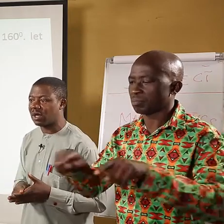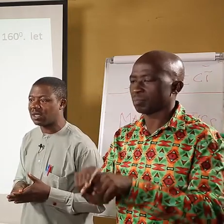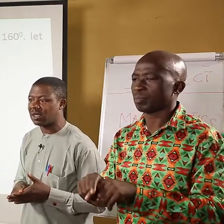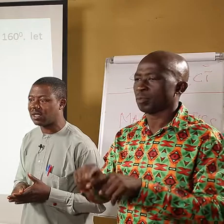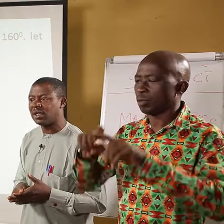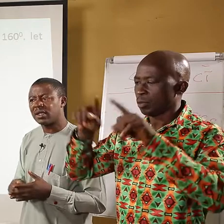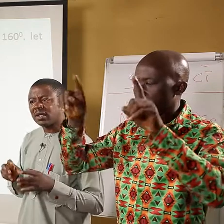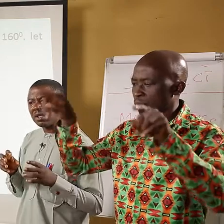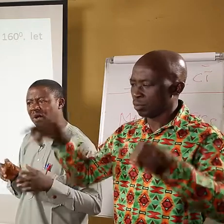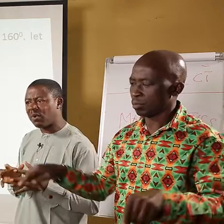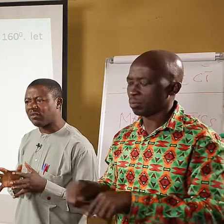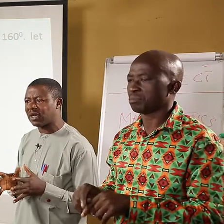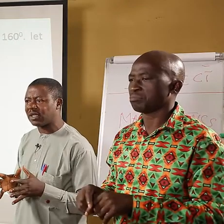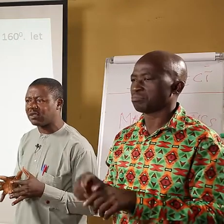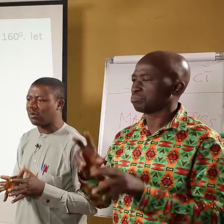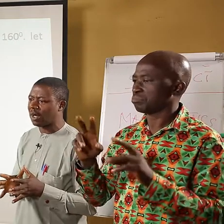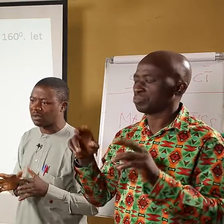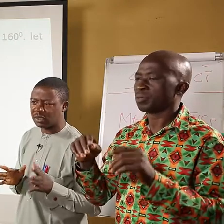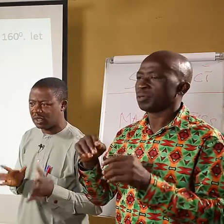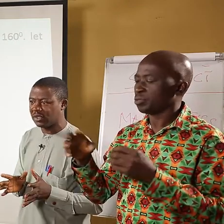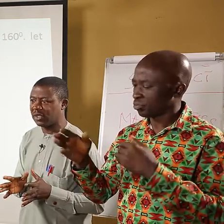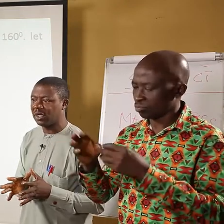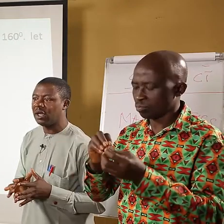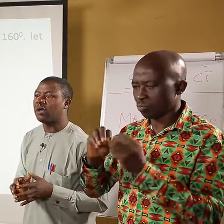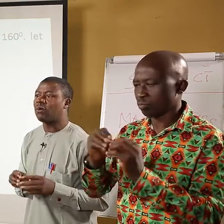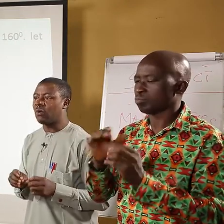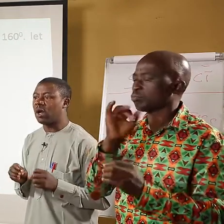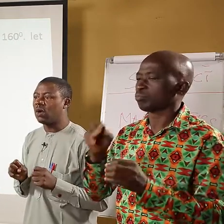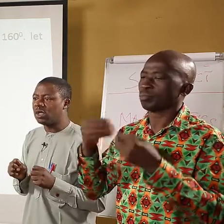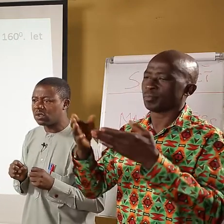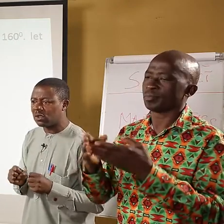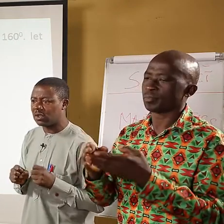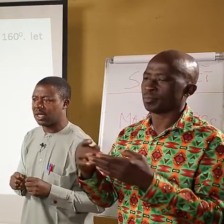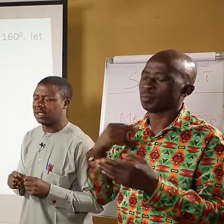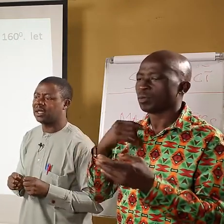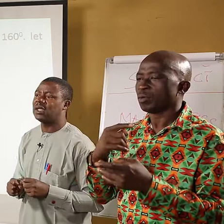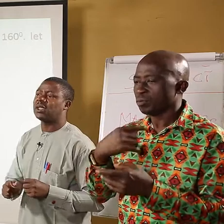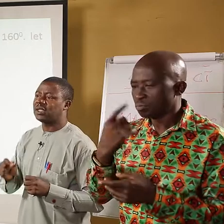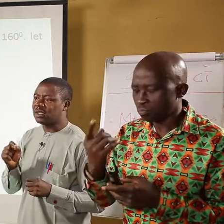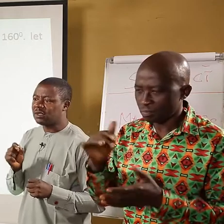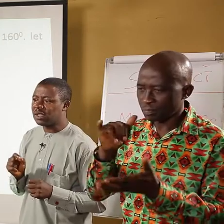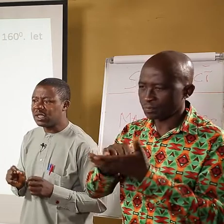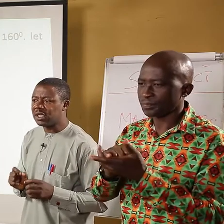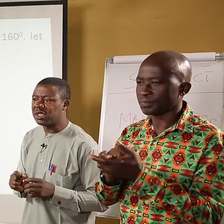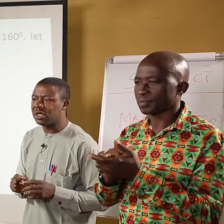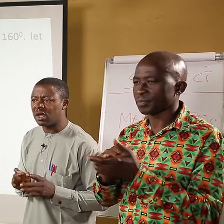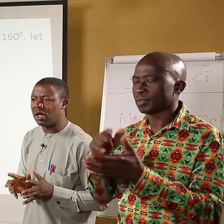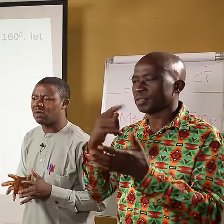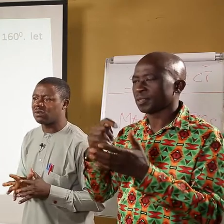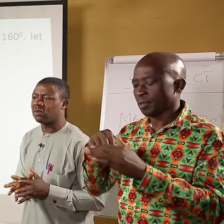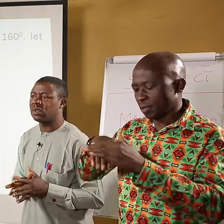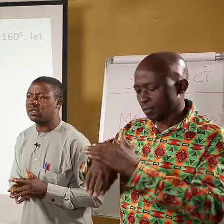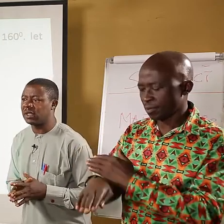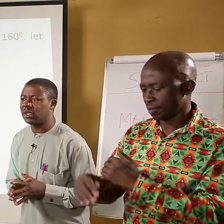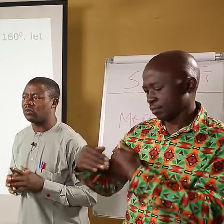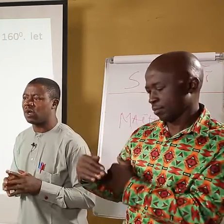a quadrilateral. The number of sides we are not given. We are only told that this interior